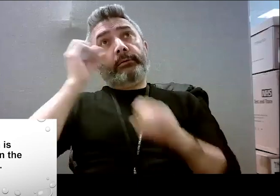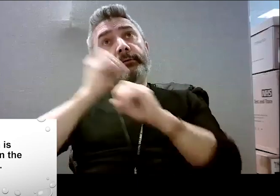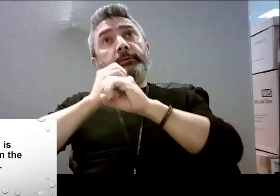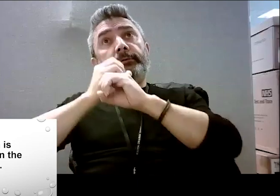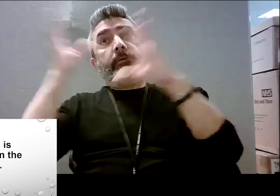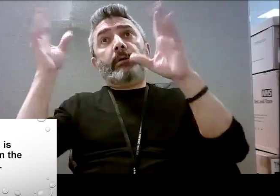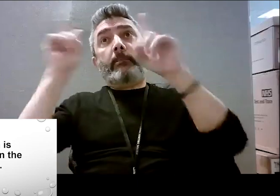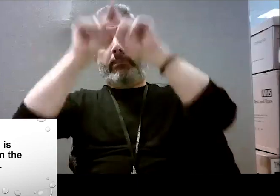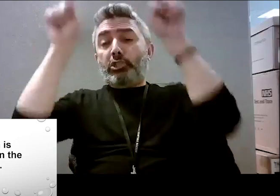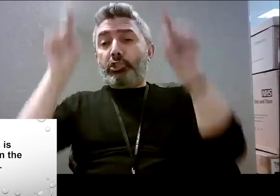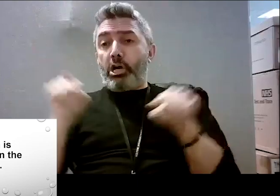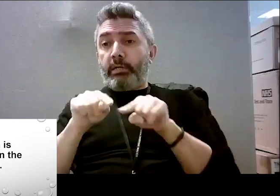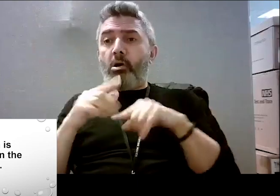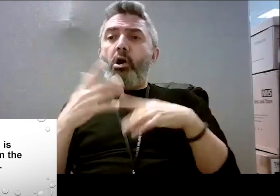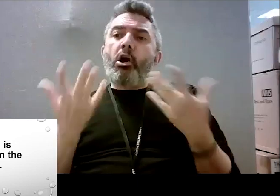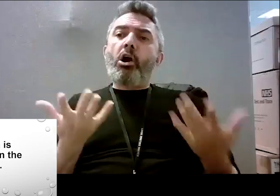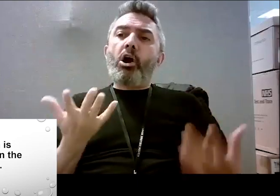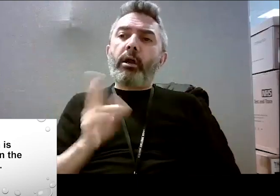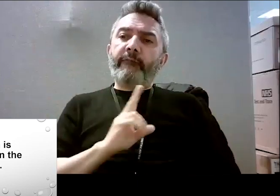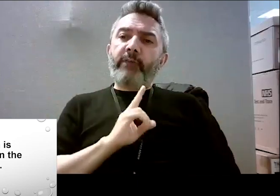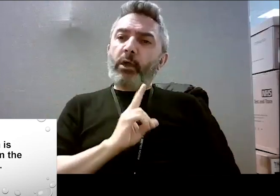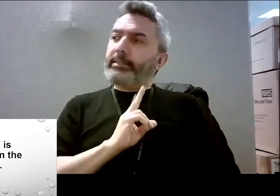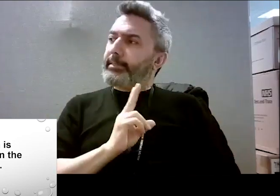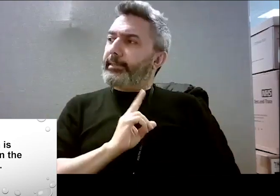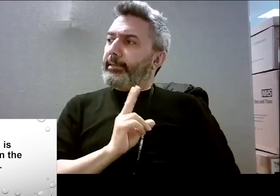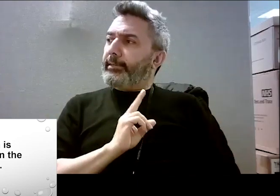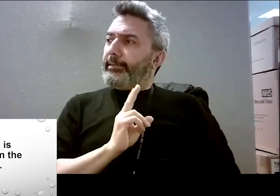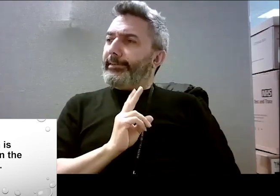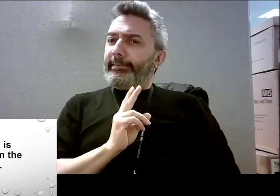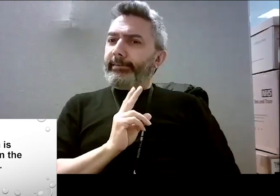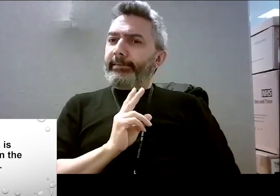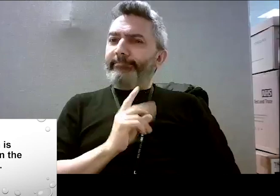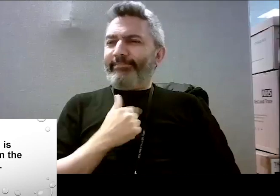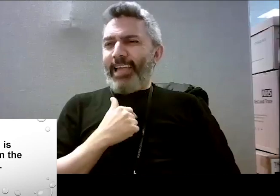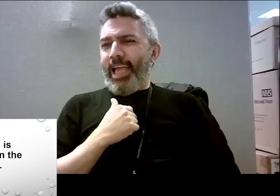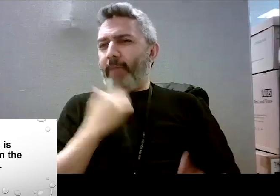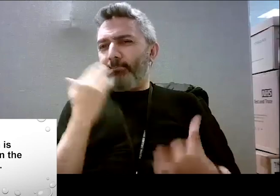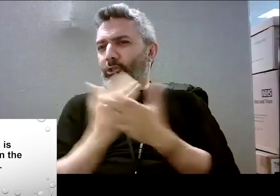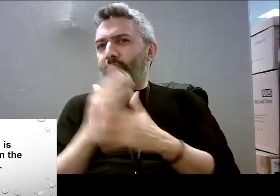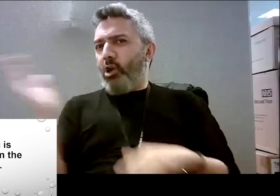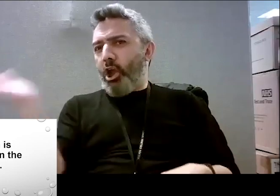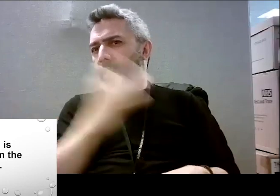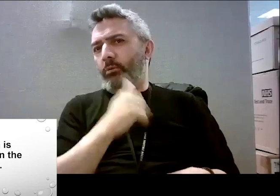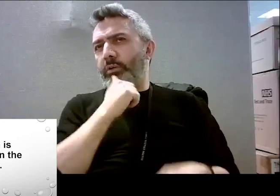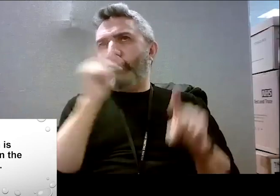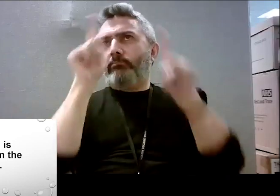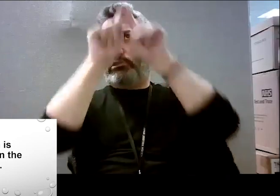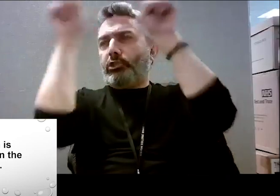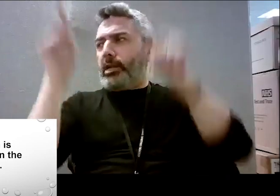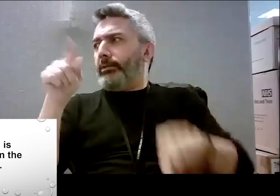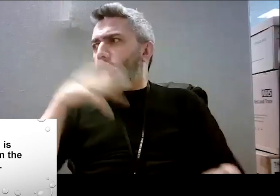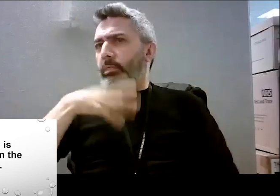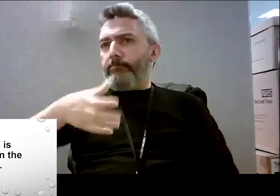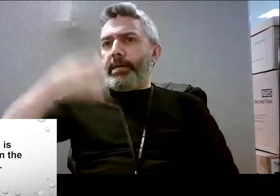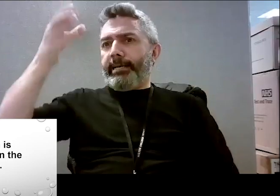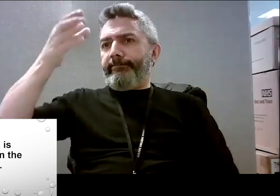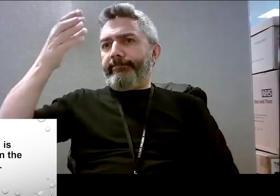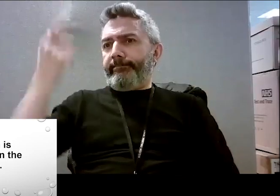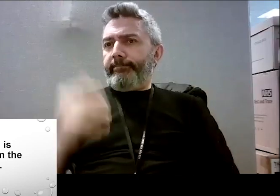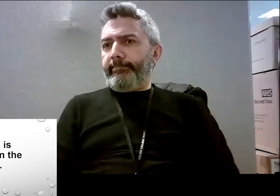just an interesting question. So for yourselves, if you imagine